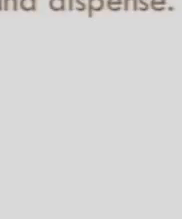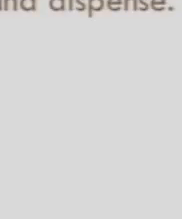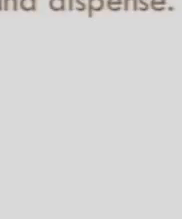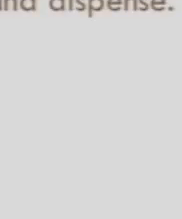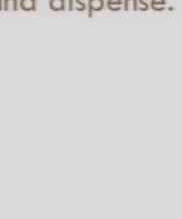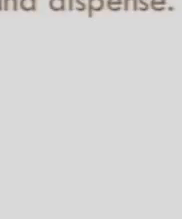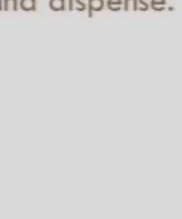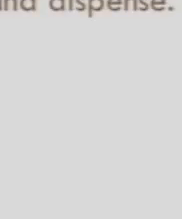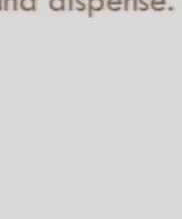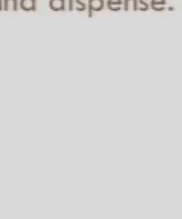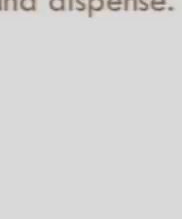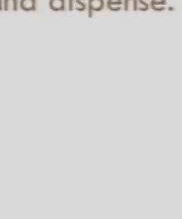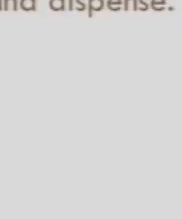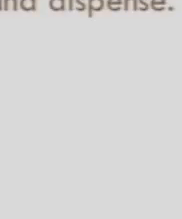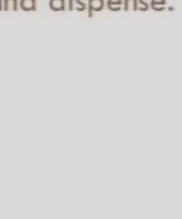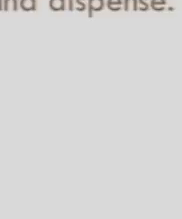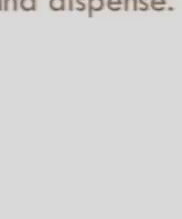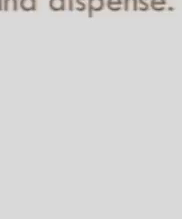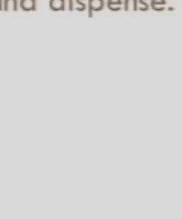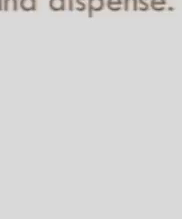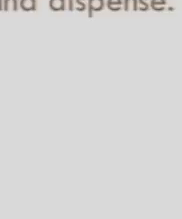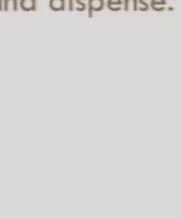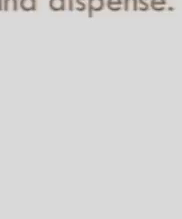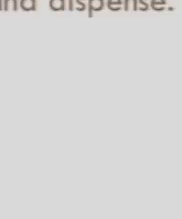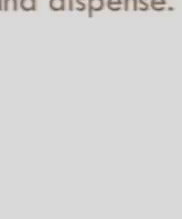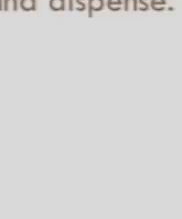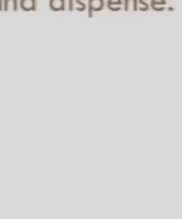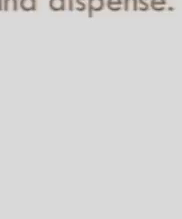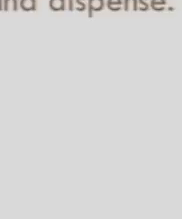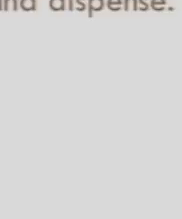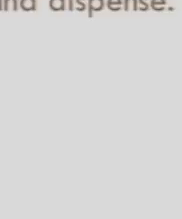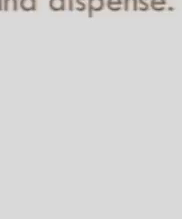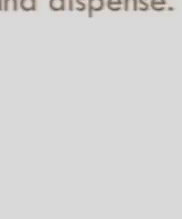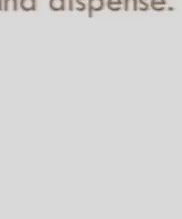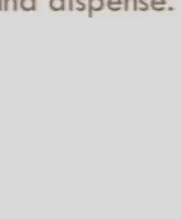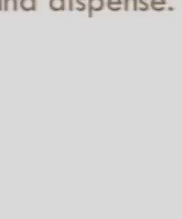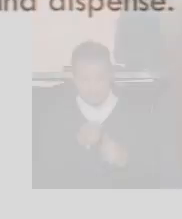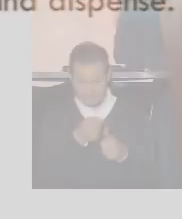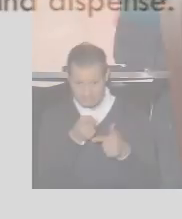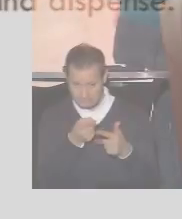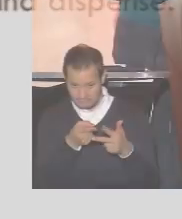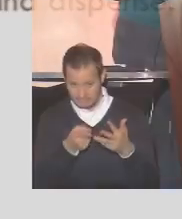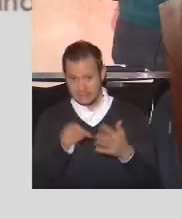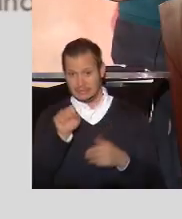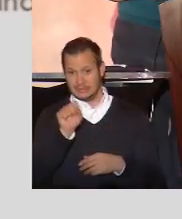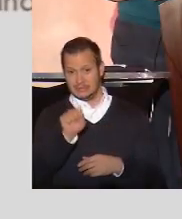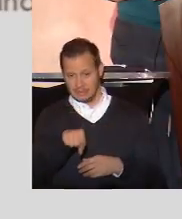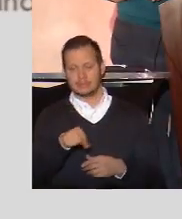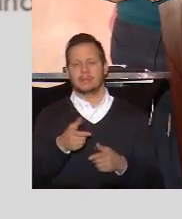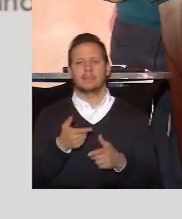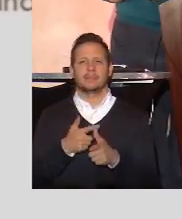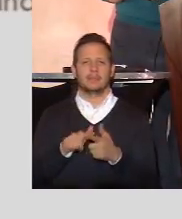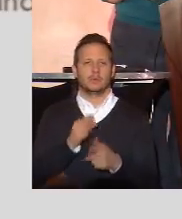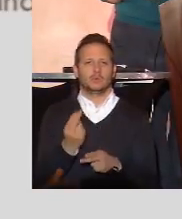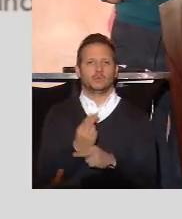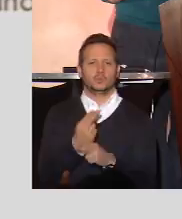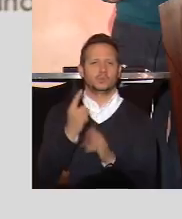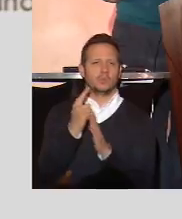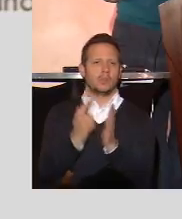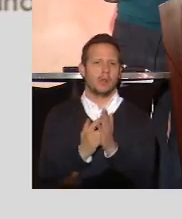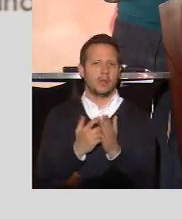that sort of identifies, if you are a patient, what you have to do to qualify, and use of legislation to protect